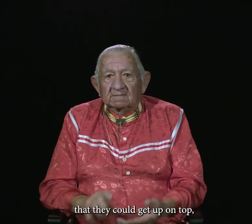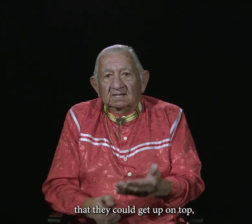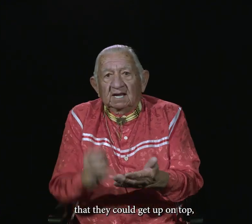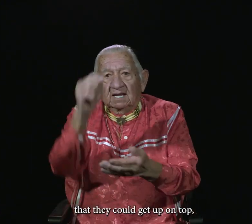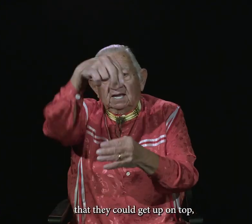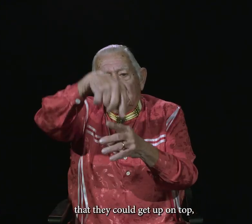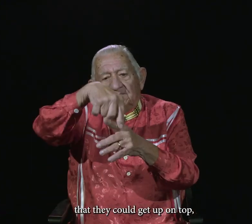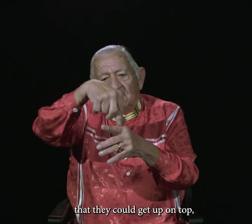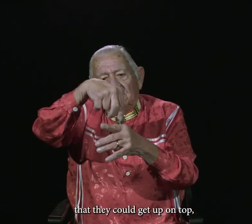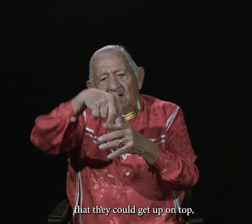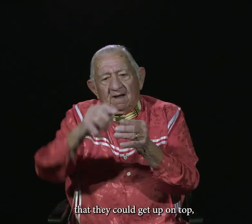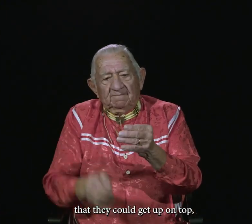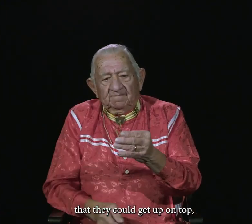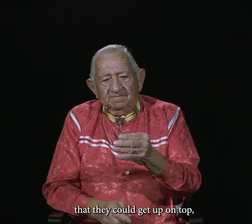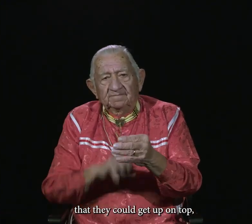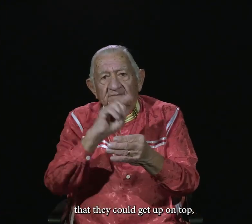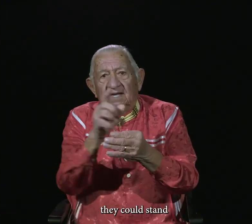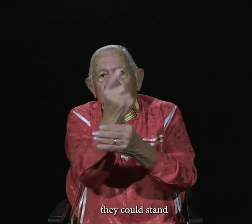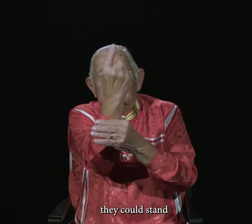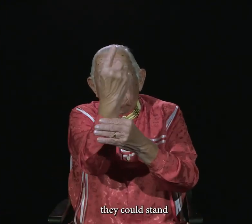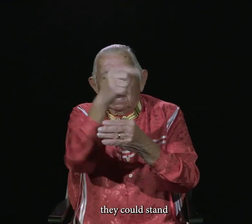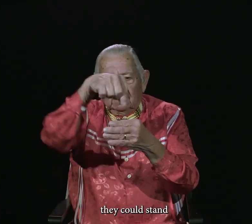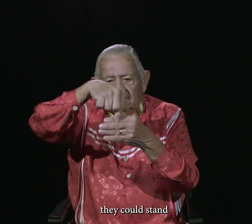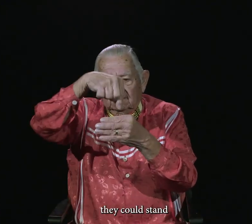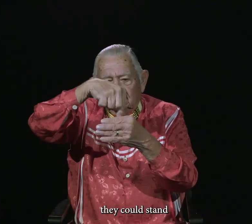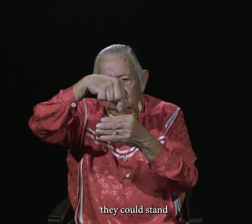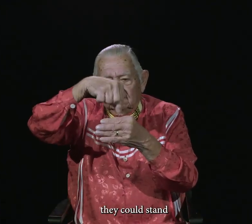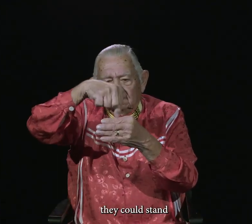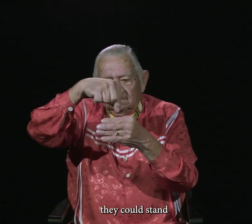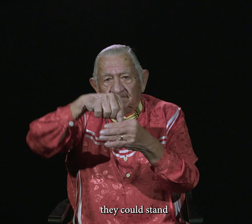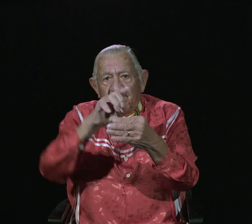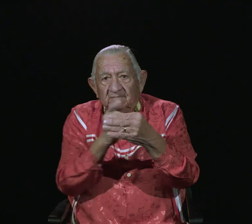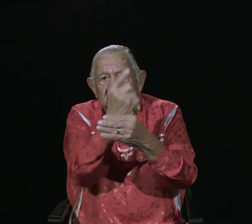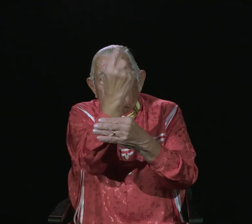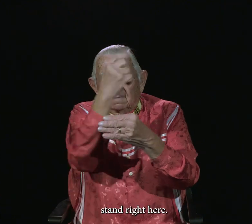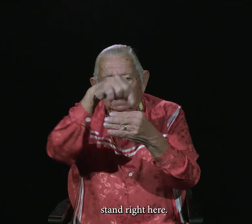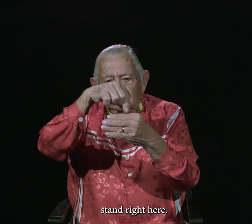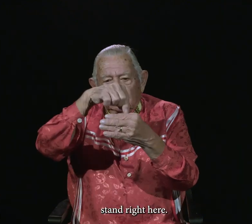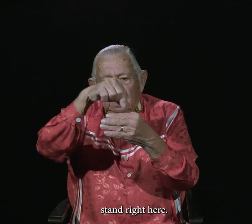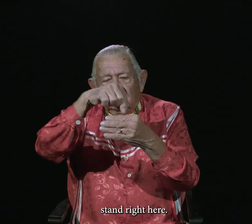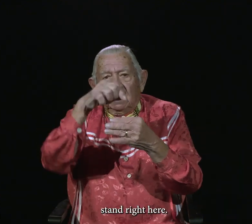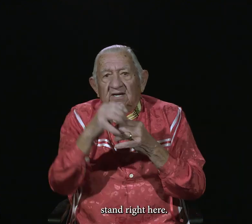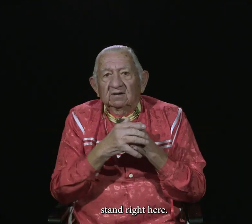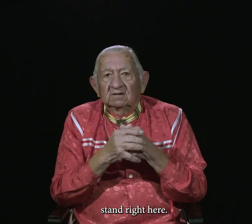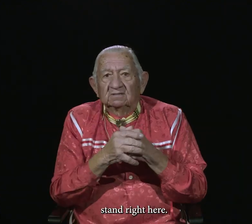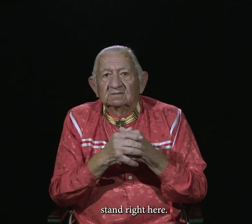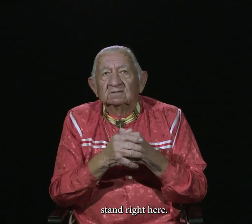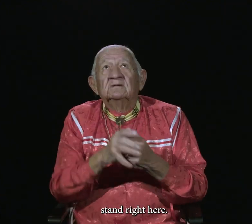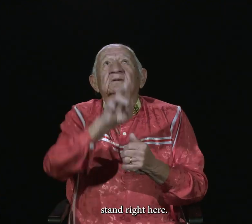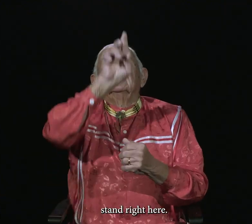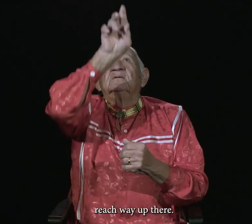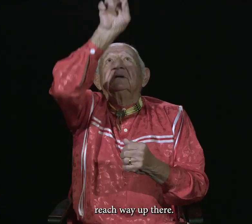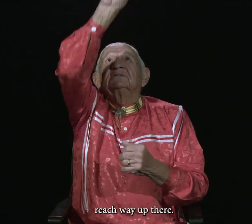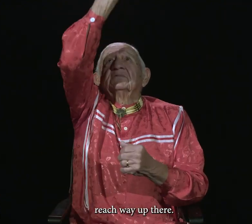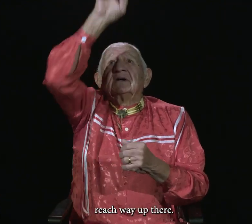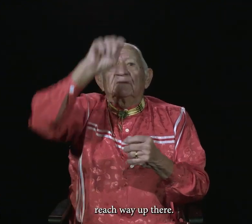that they could get up on top. They could stand. They could stand right here, reach way up